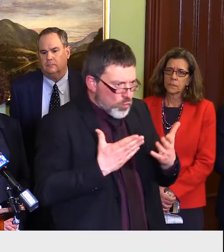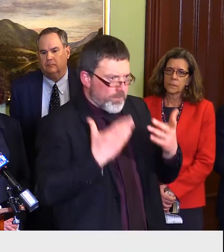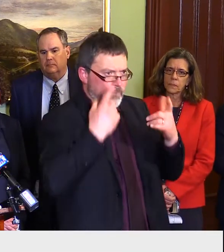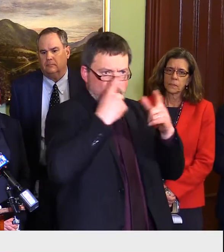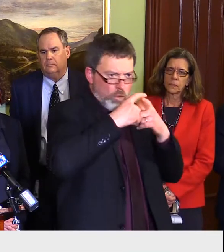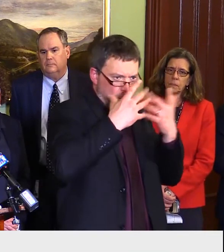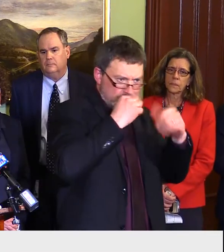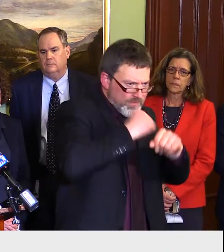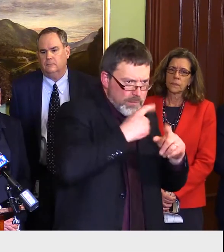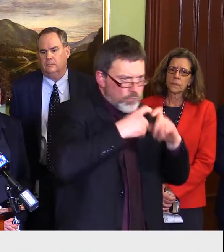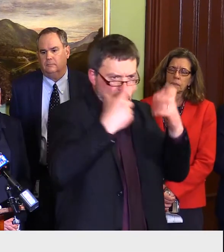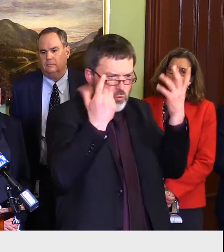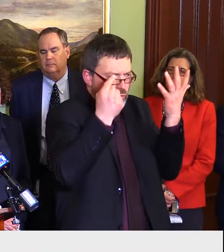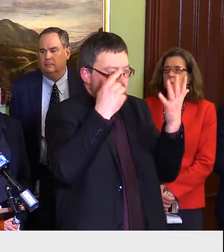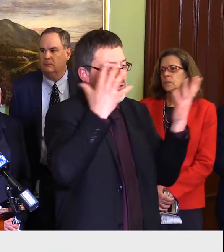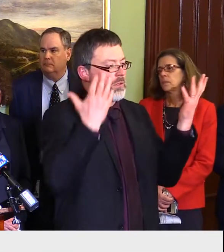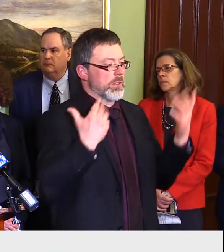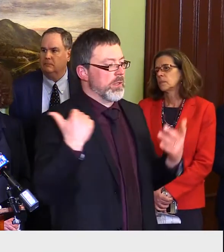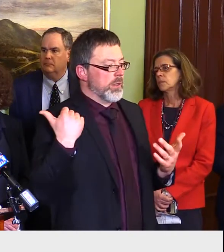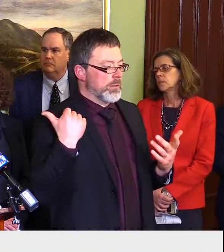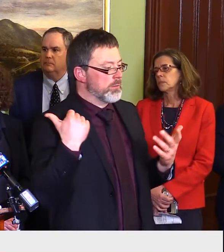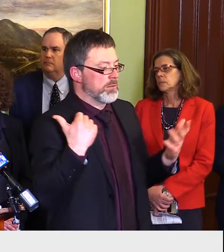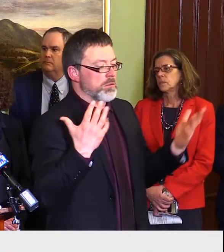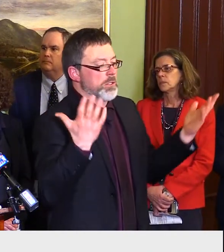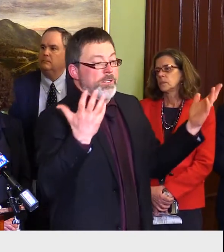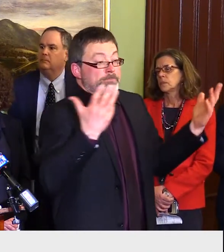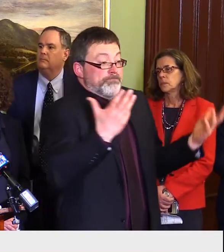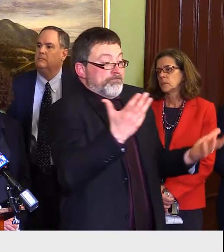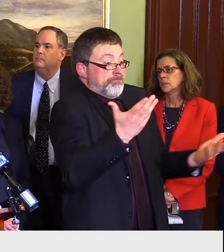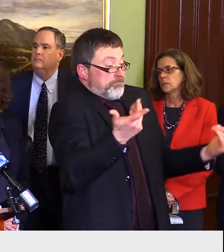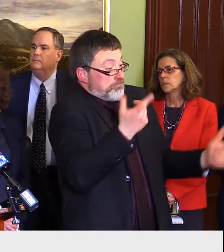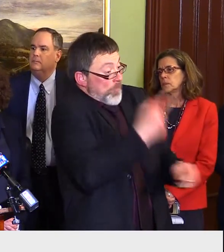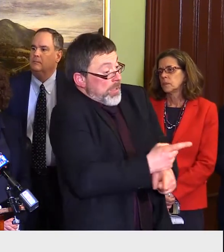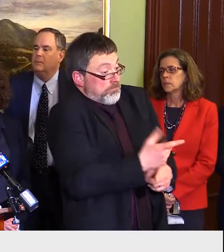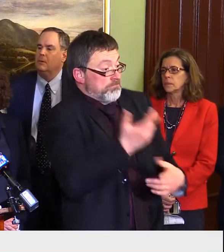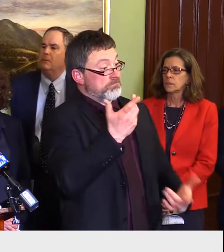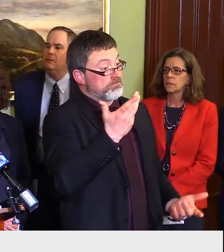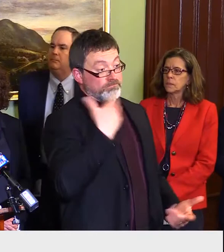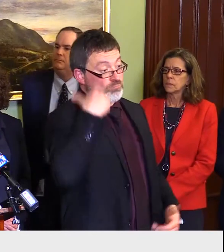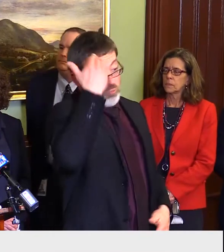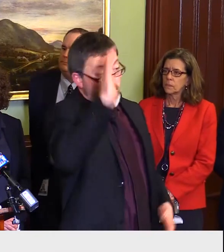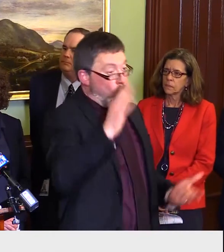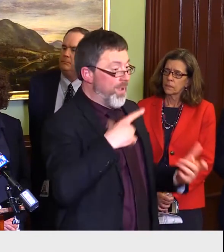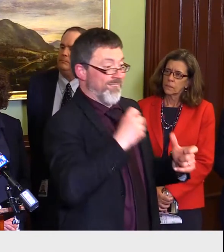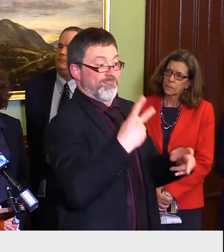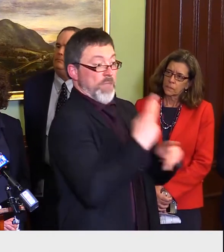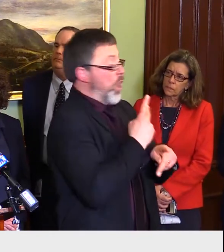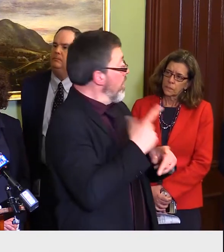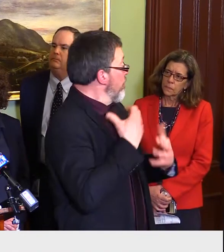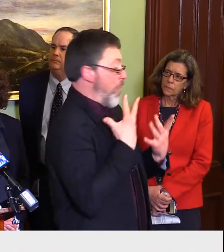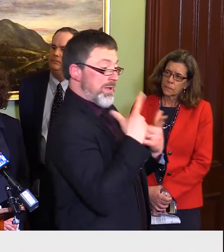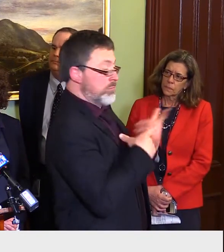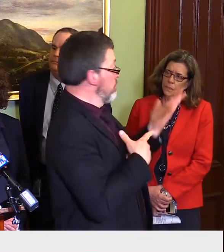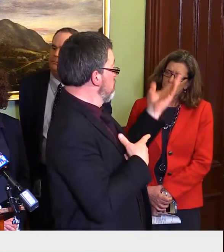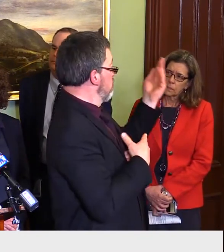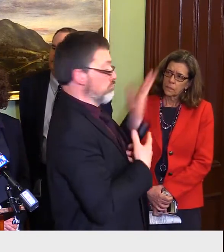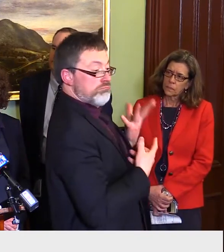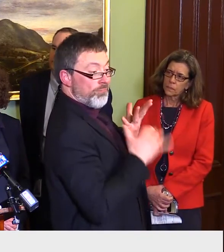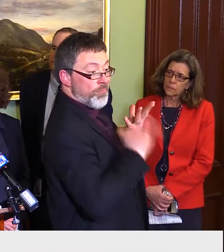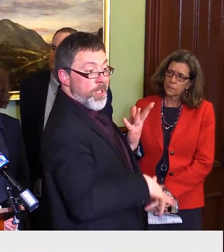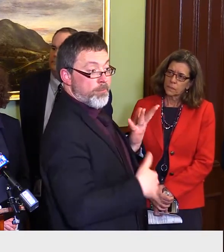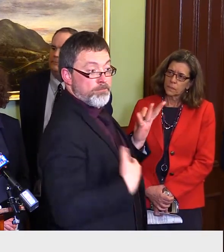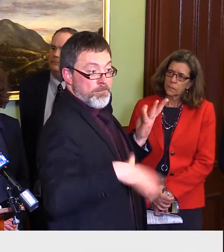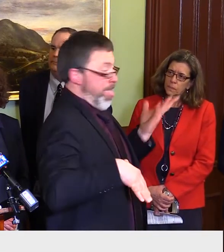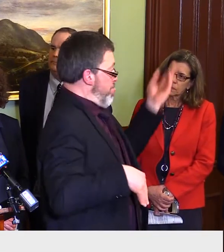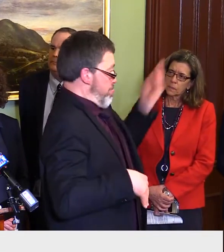have the ability to do so. Looking at the timeline of updates come from you or Dr. Levine, your